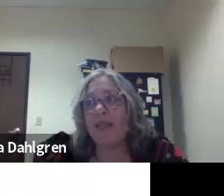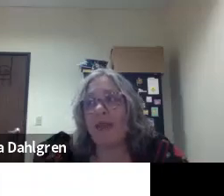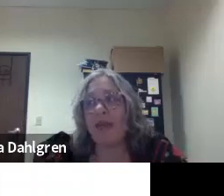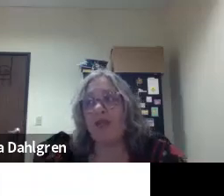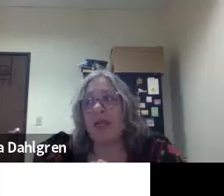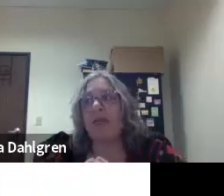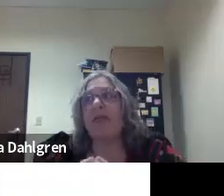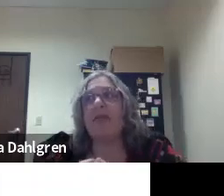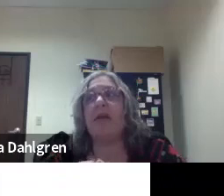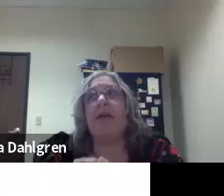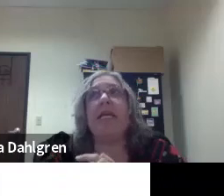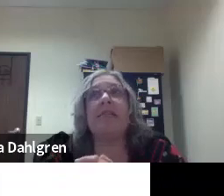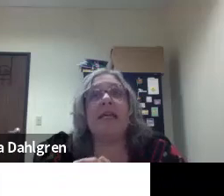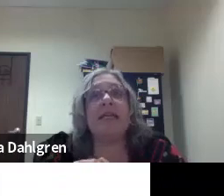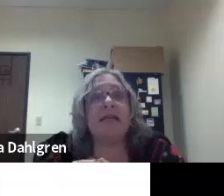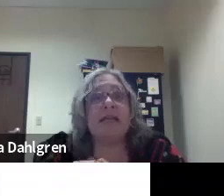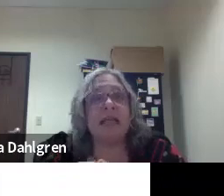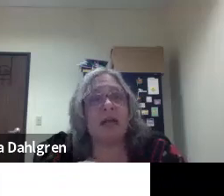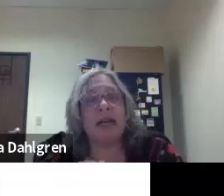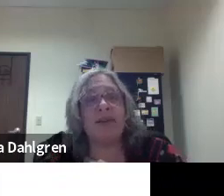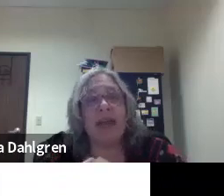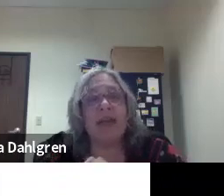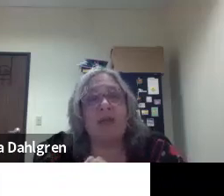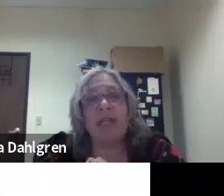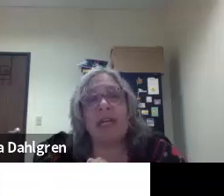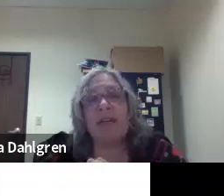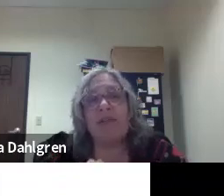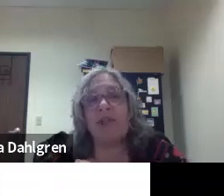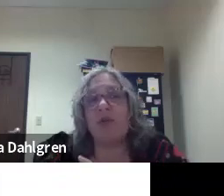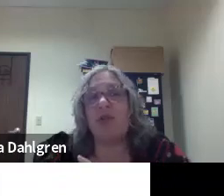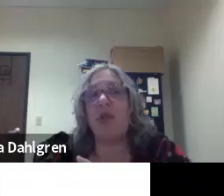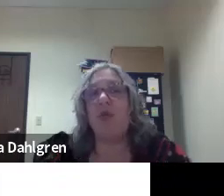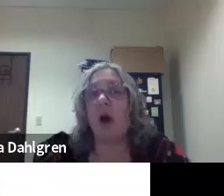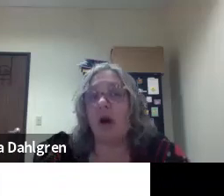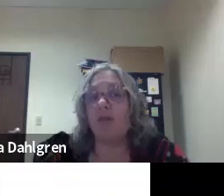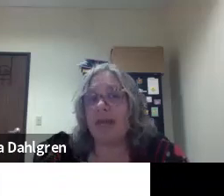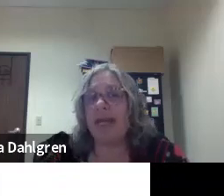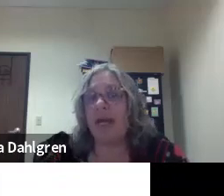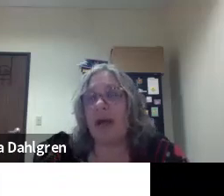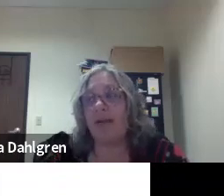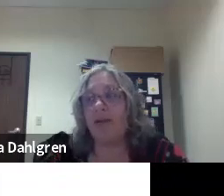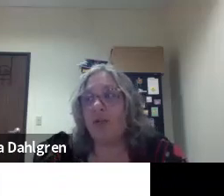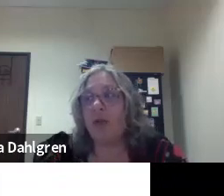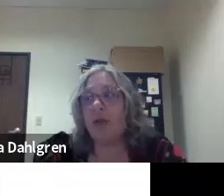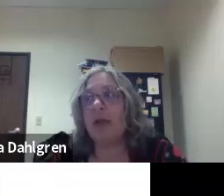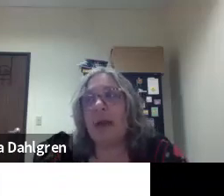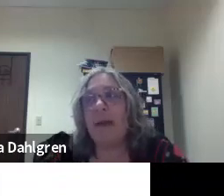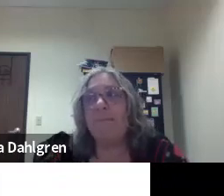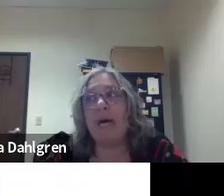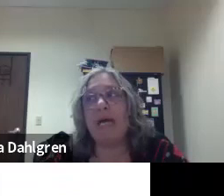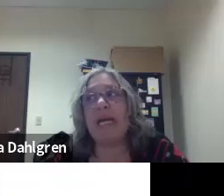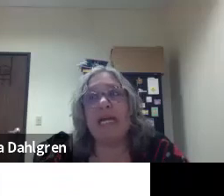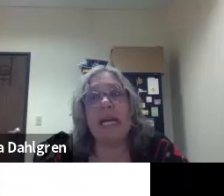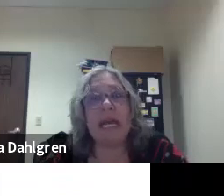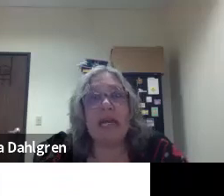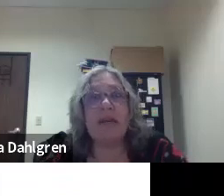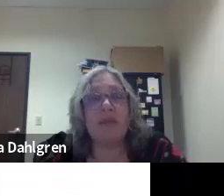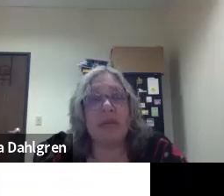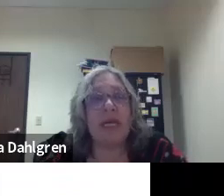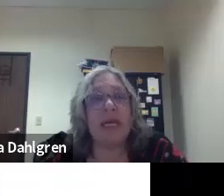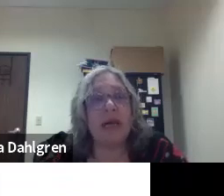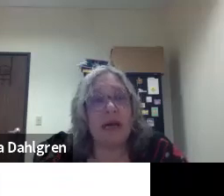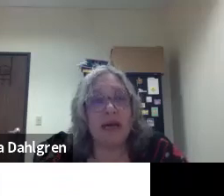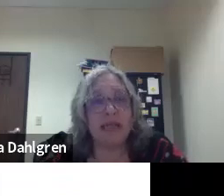Medicaid expansion isn't necessarily available to individuals who are Medicare eligible, but it